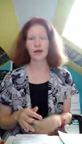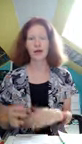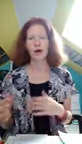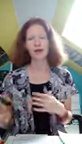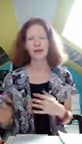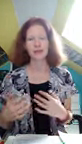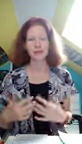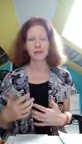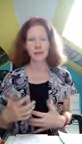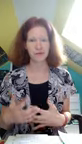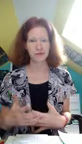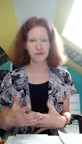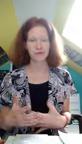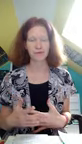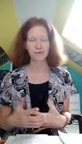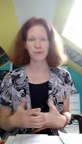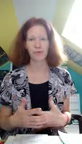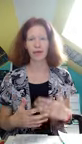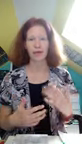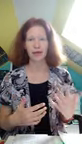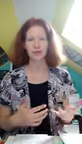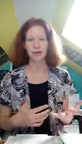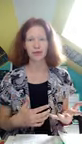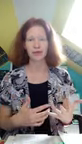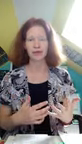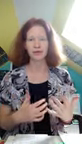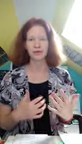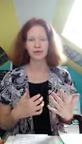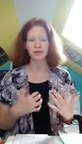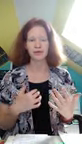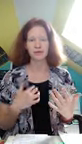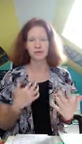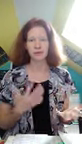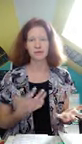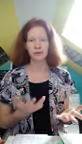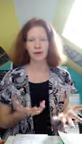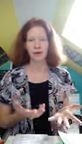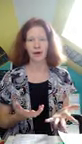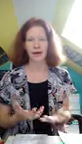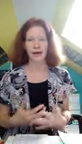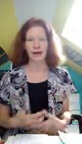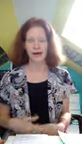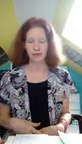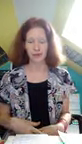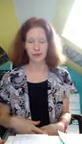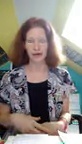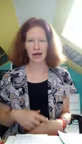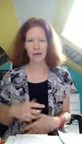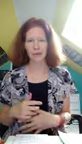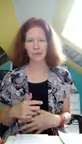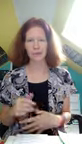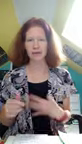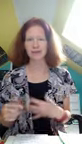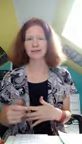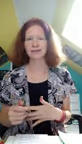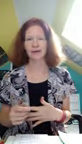like, oh, a need-to-know basis for someone that I would actually tell them about what I have, but I'm realizing